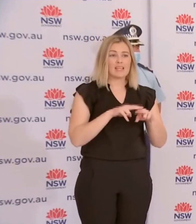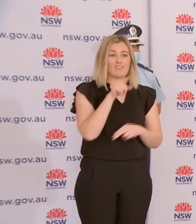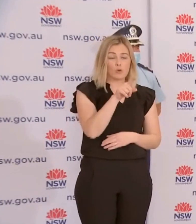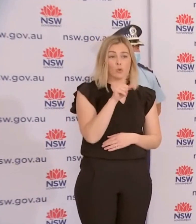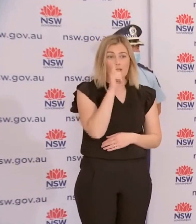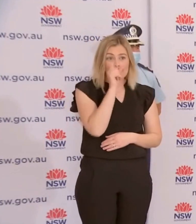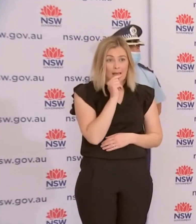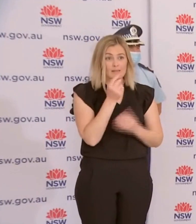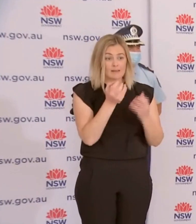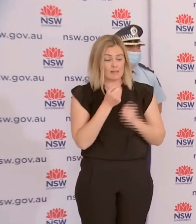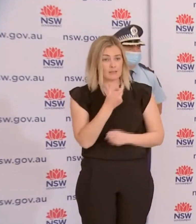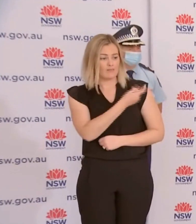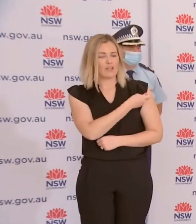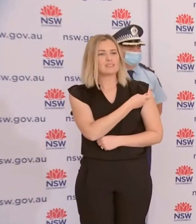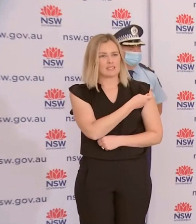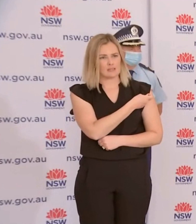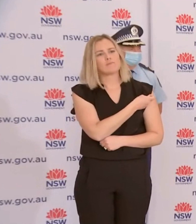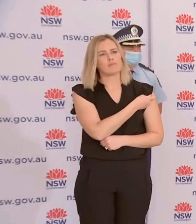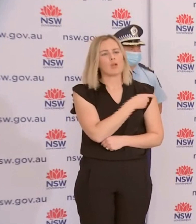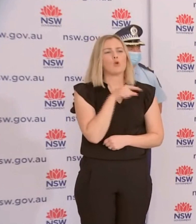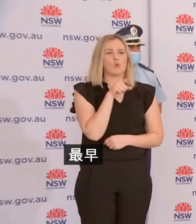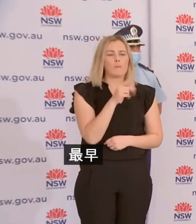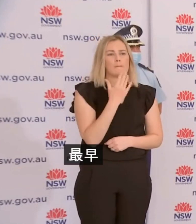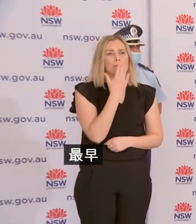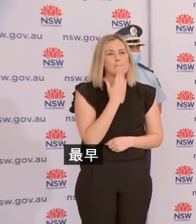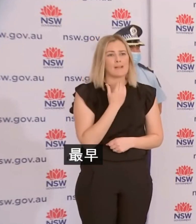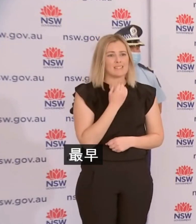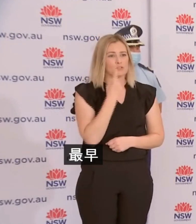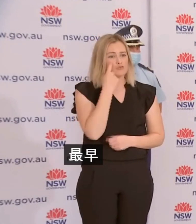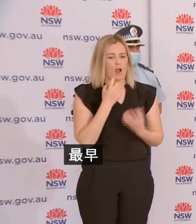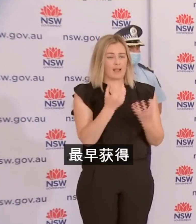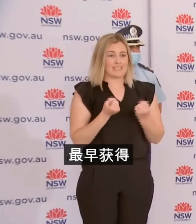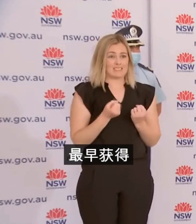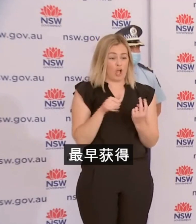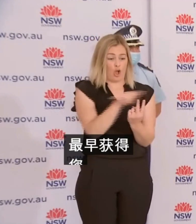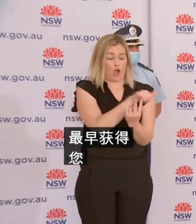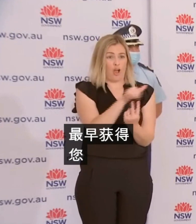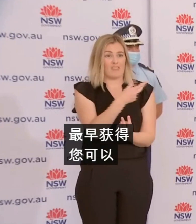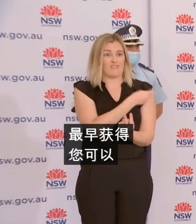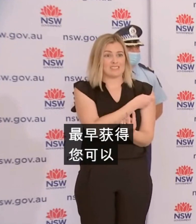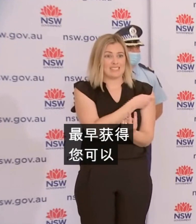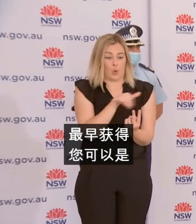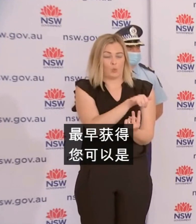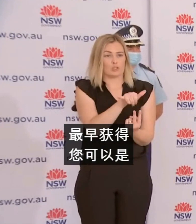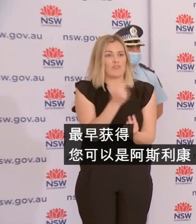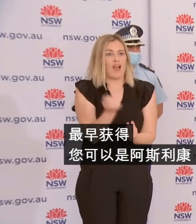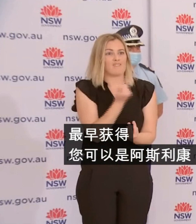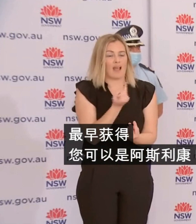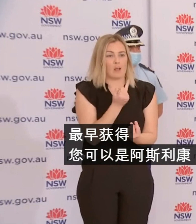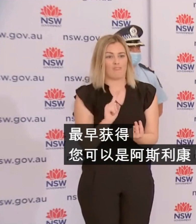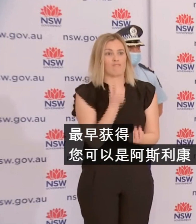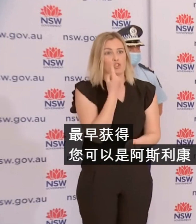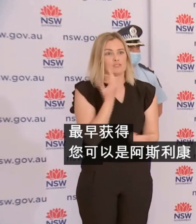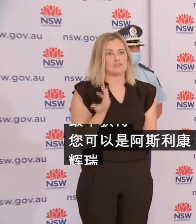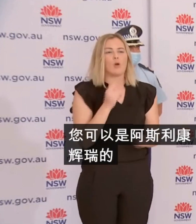for the vaccine to really try to get the earliest access to whichever vaccine that you can, be that